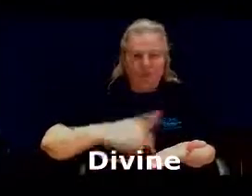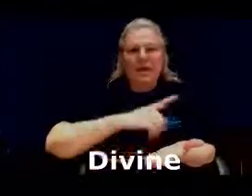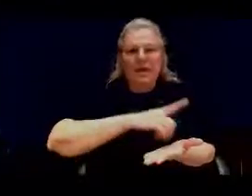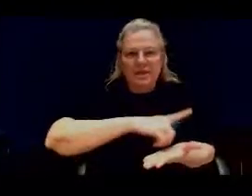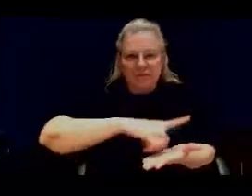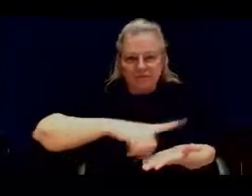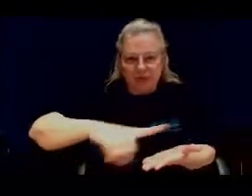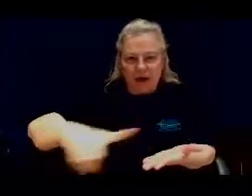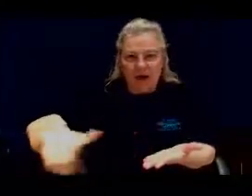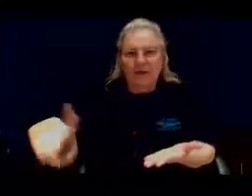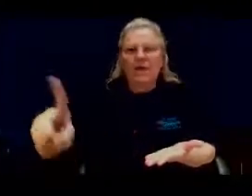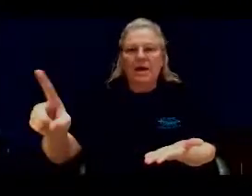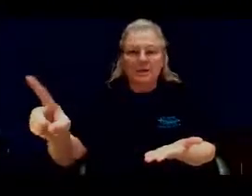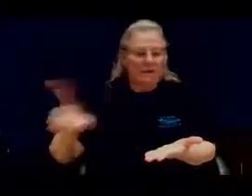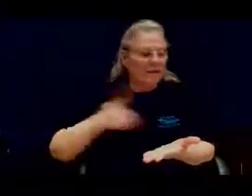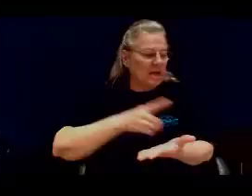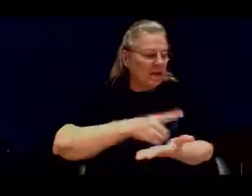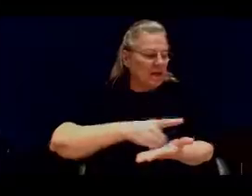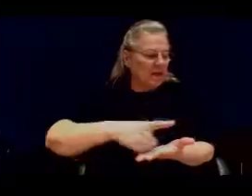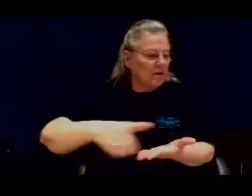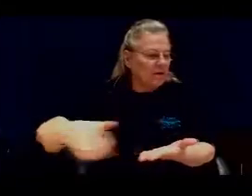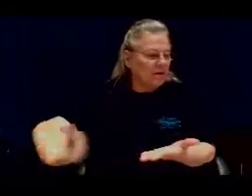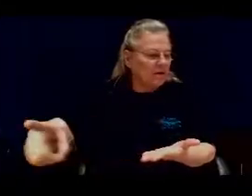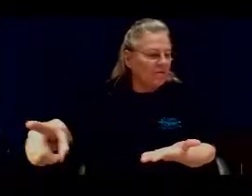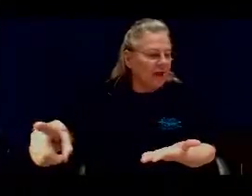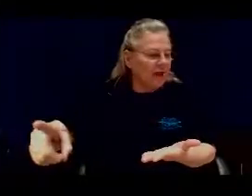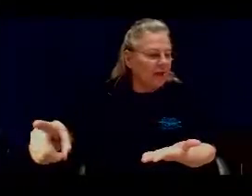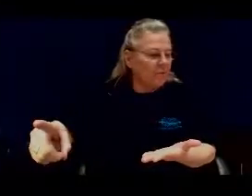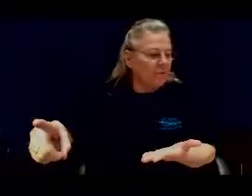holy, divine. That's the D hand, divine.